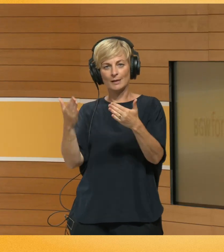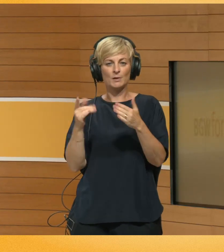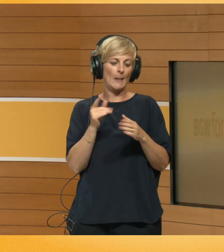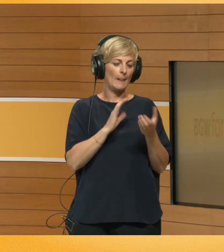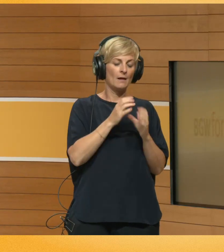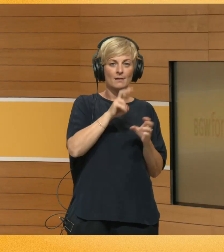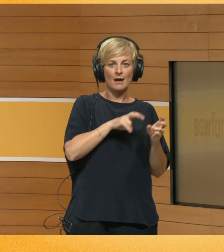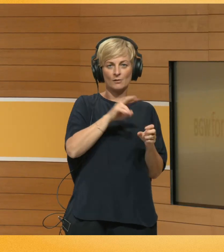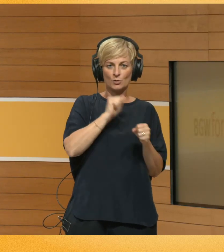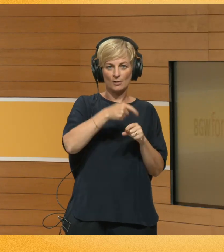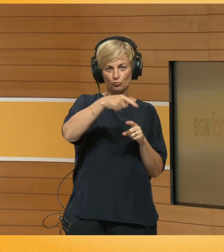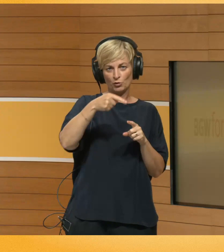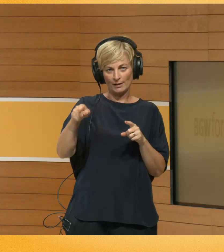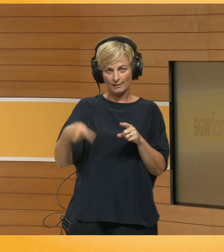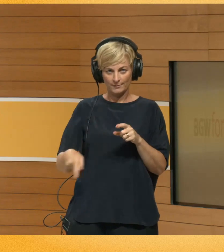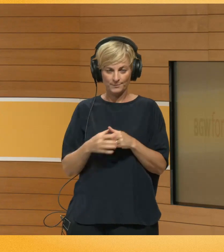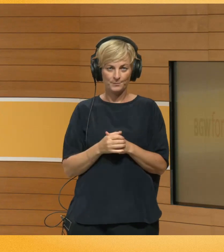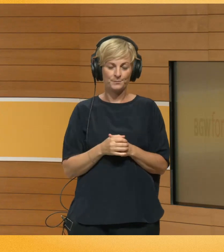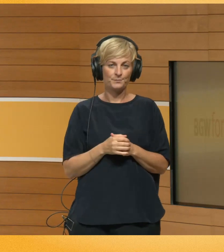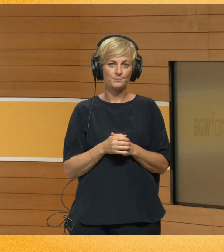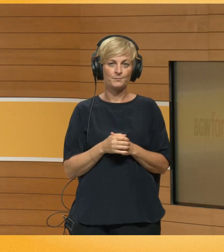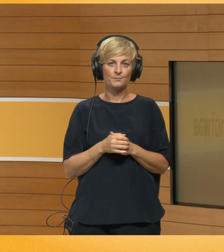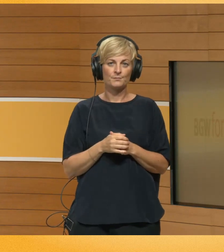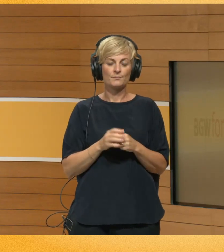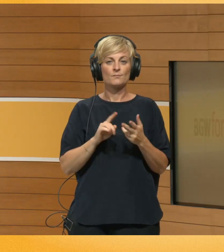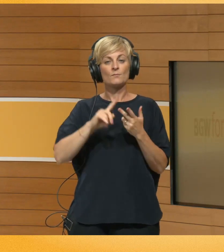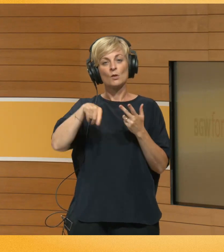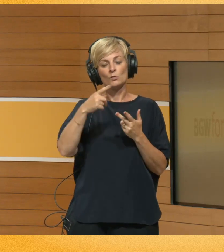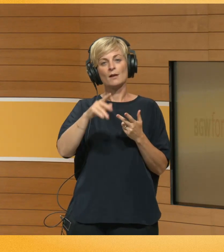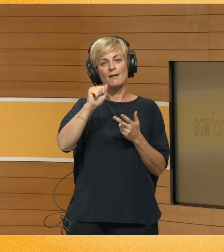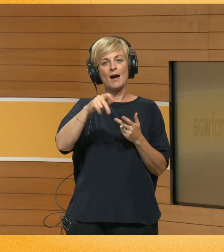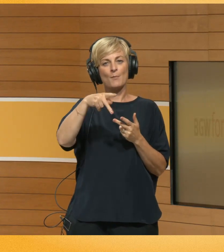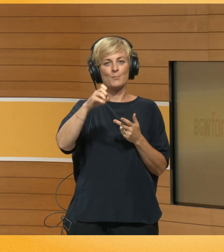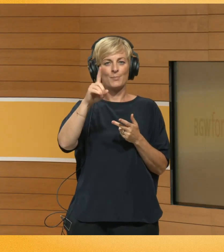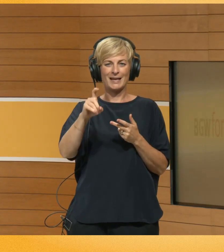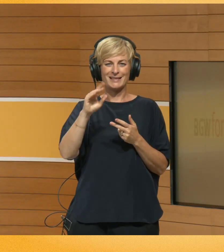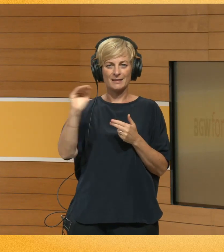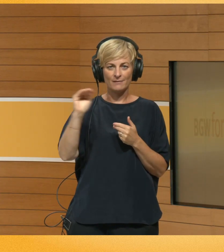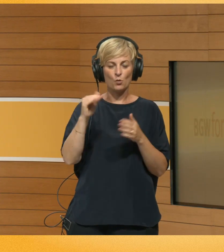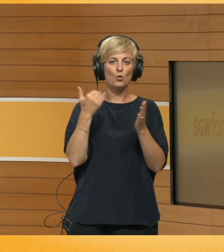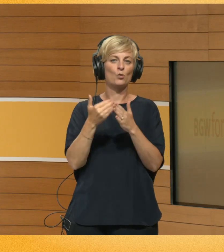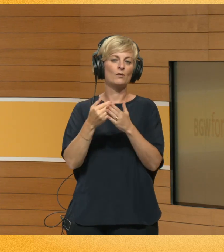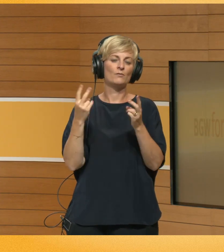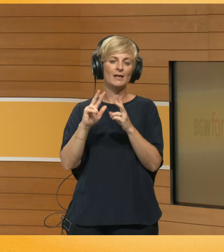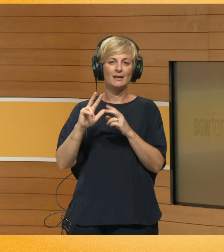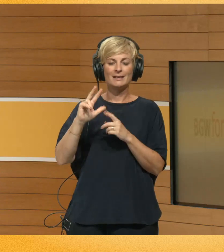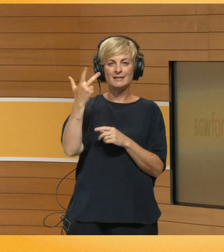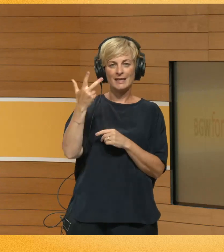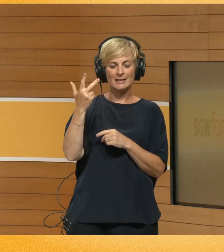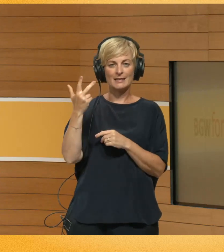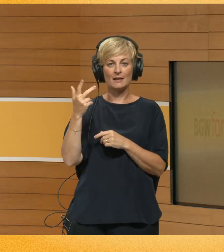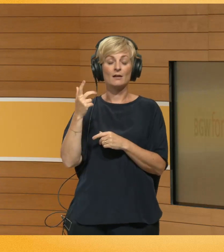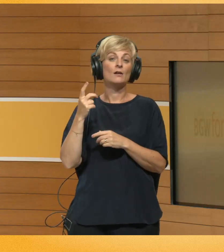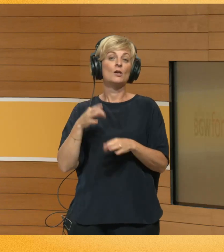teaching hospitals, and that Ghana has currently 5 of them, strategically positioned to